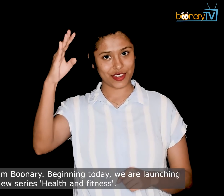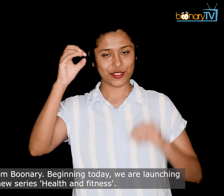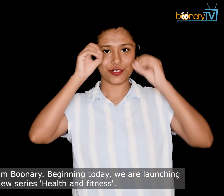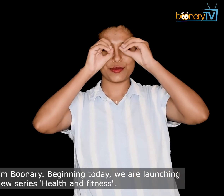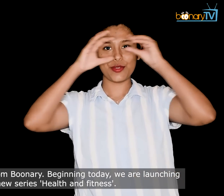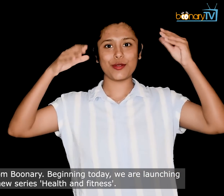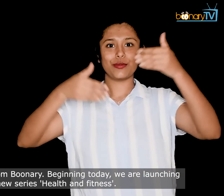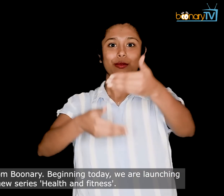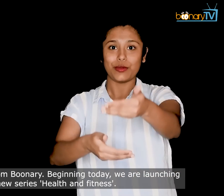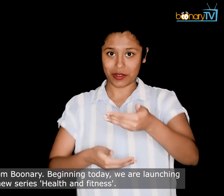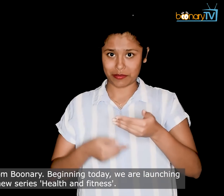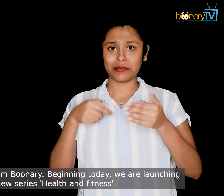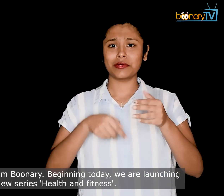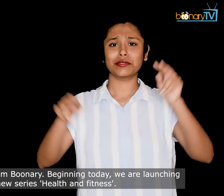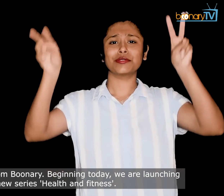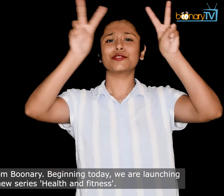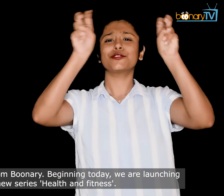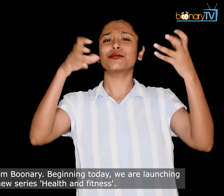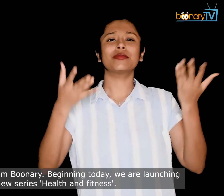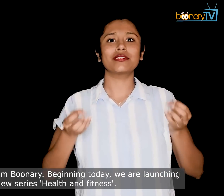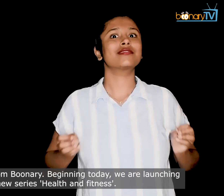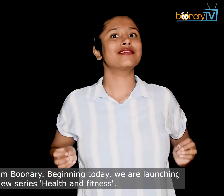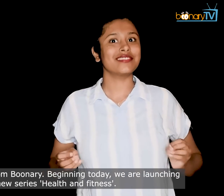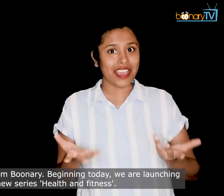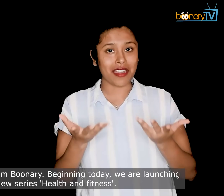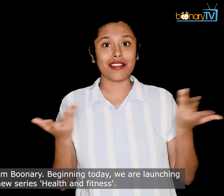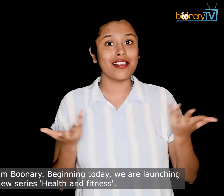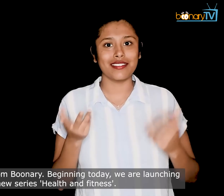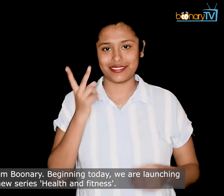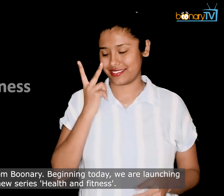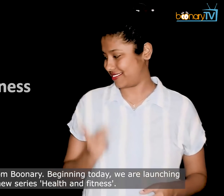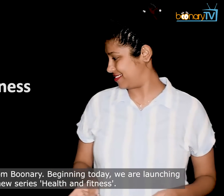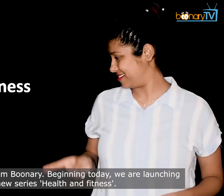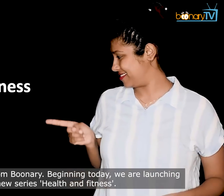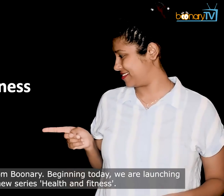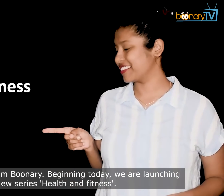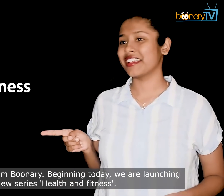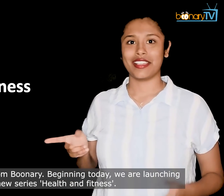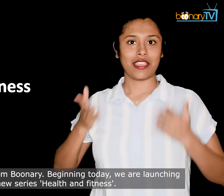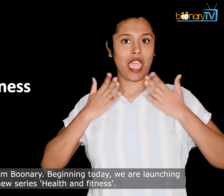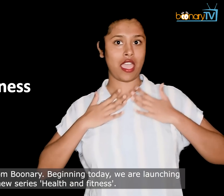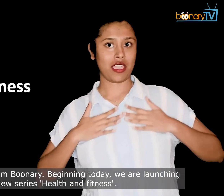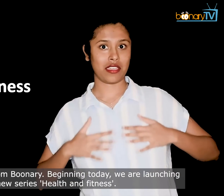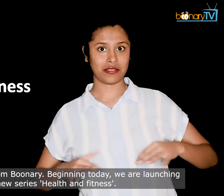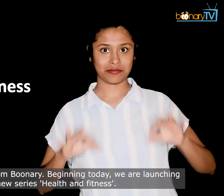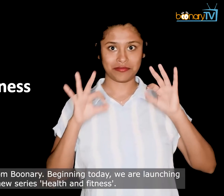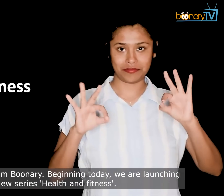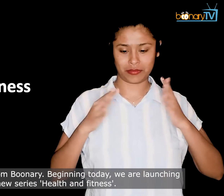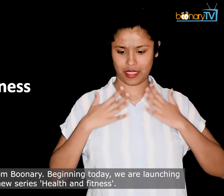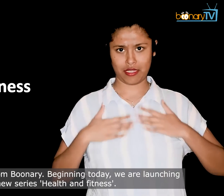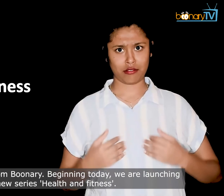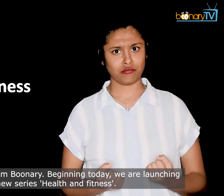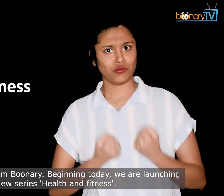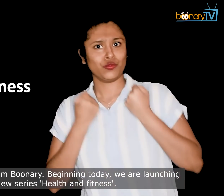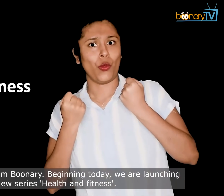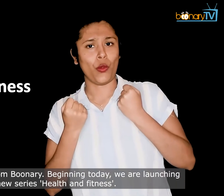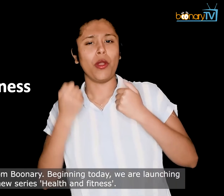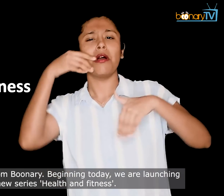Hello, greetings from Boonery. Beginning today, we are launching a new series, Health and Fitness. We